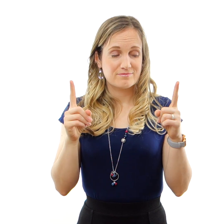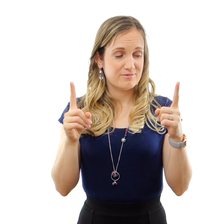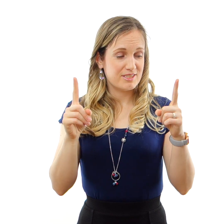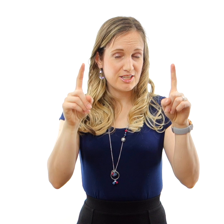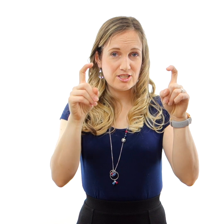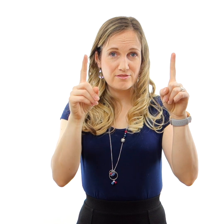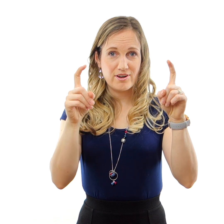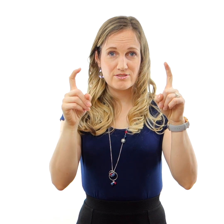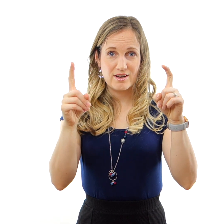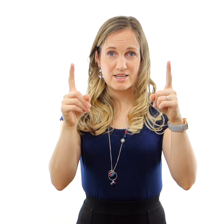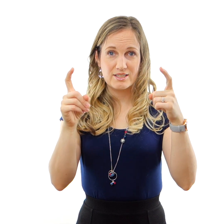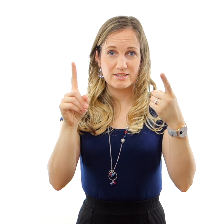You take your little friends right here,